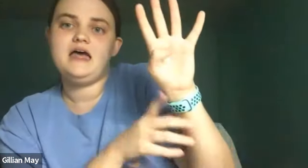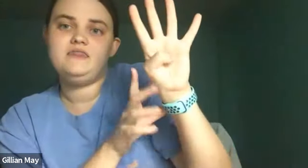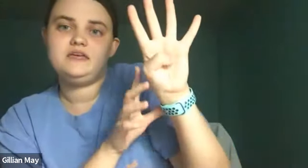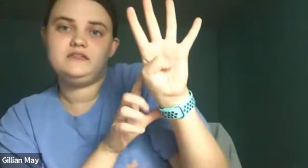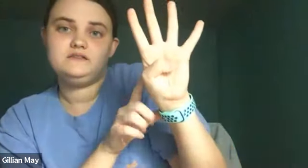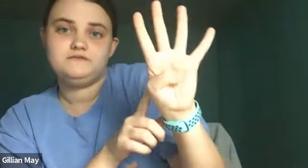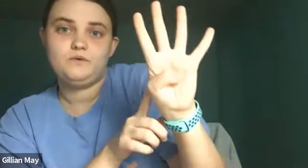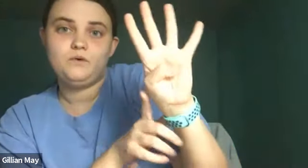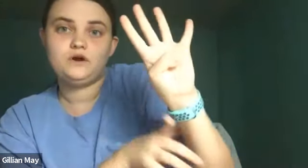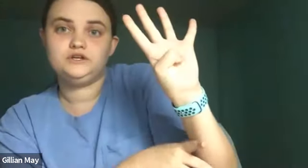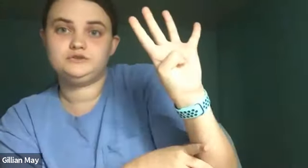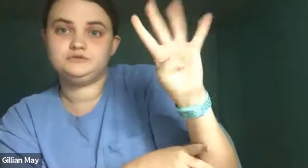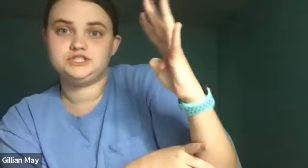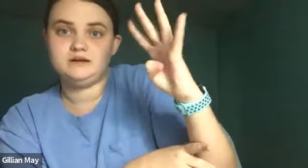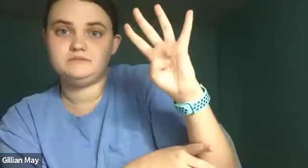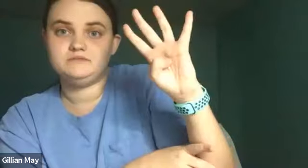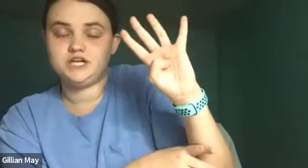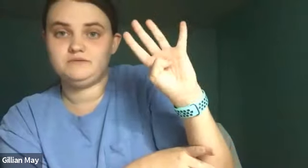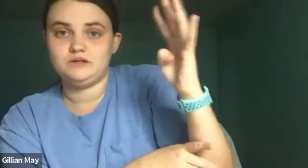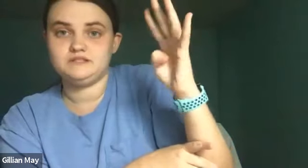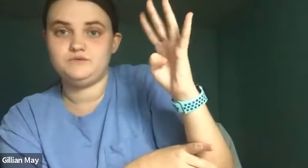And then the 4, you'll shake it once, fourth.